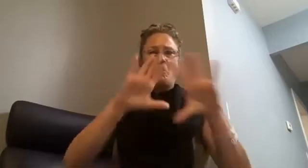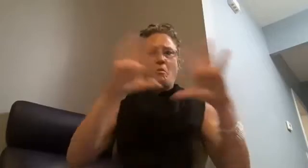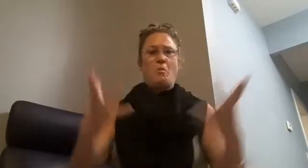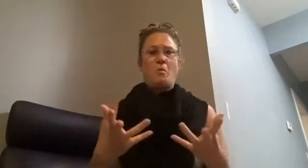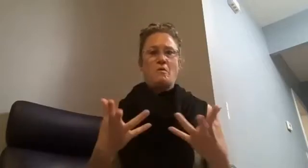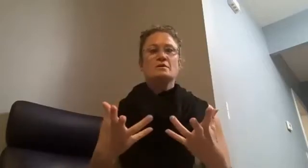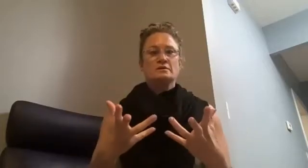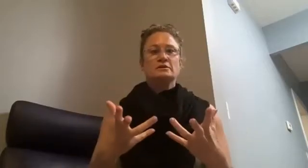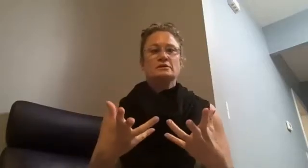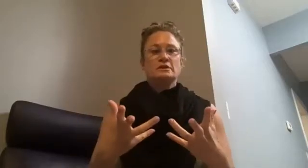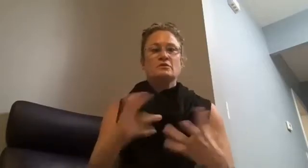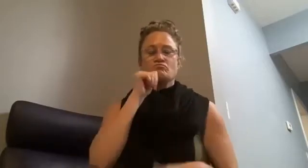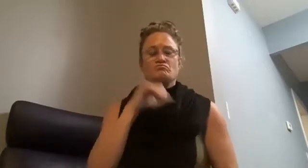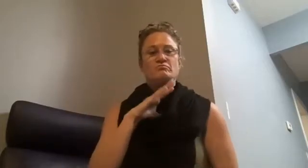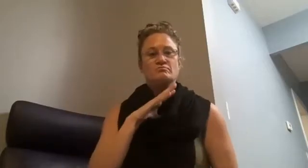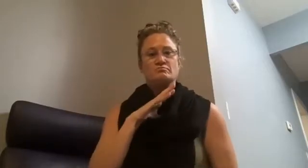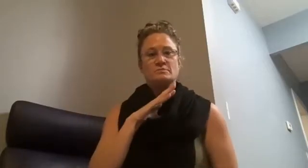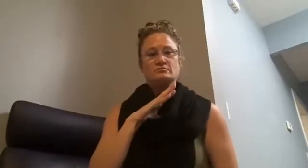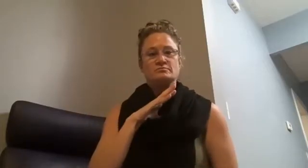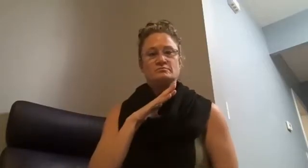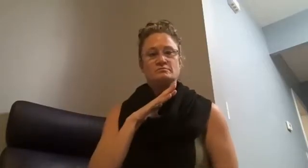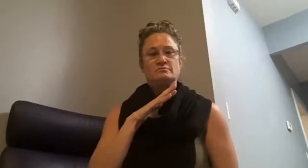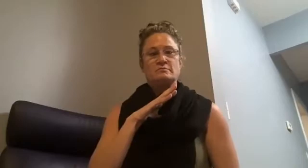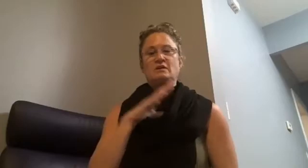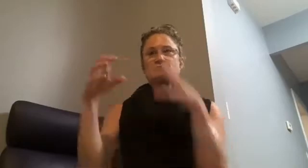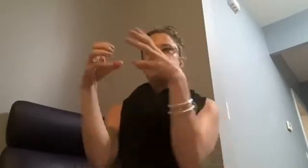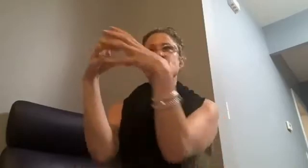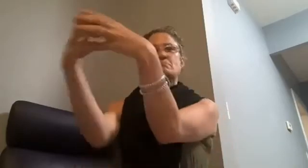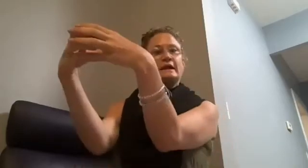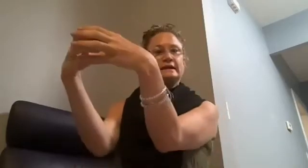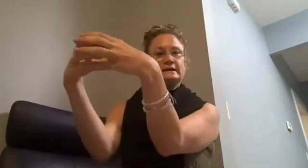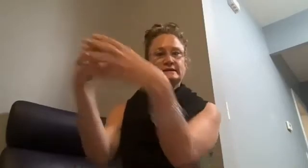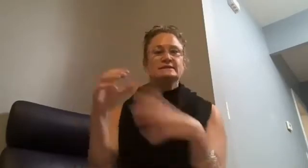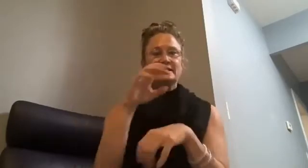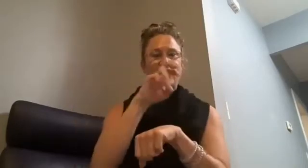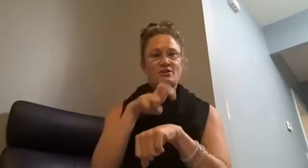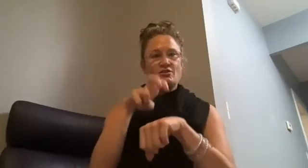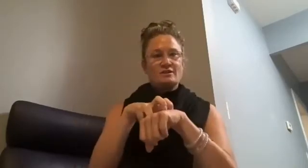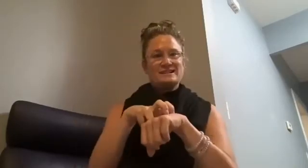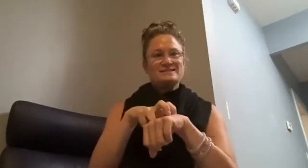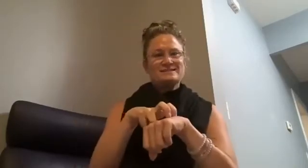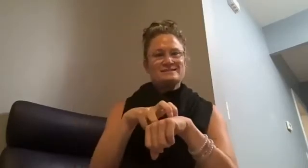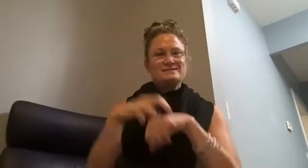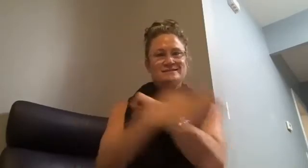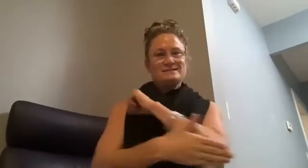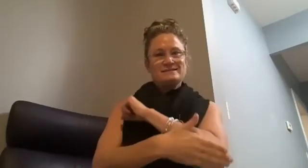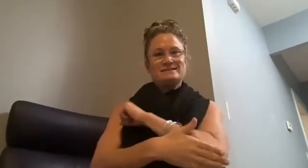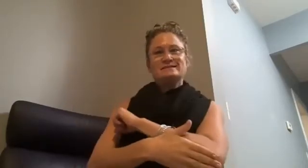speaking to a woman that was part of a small meeting in Ireland, and she said the thing that saved